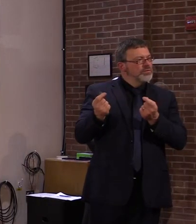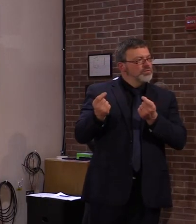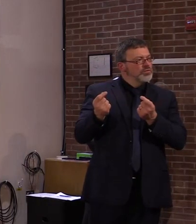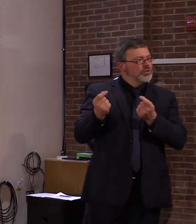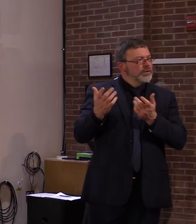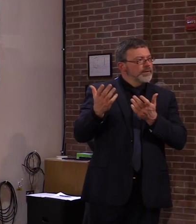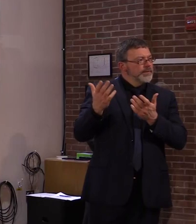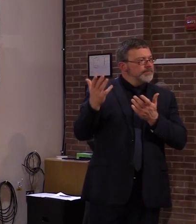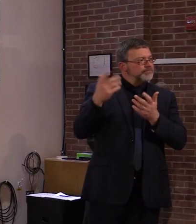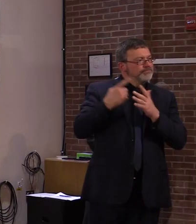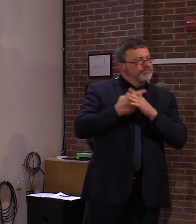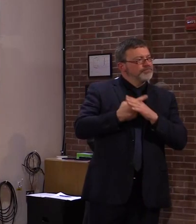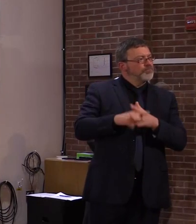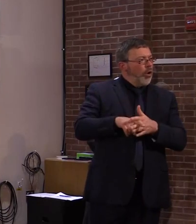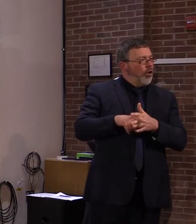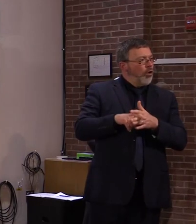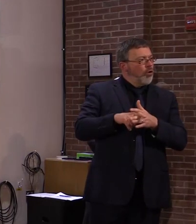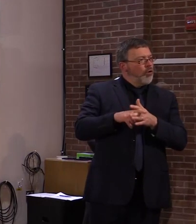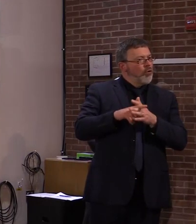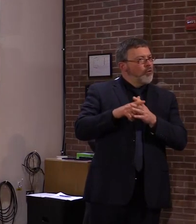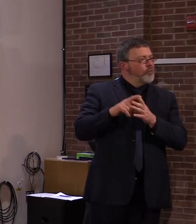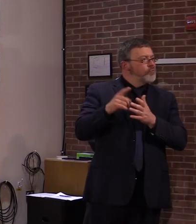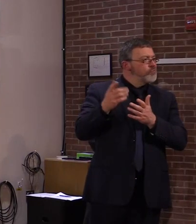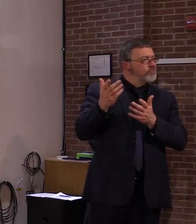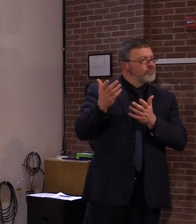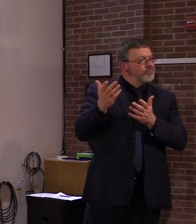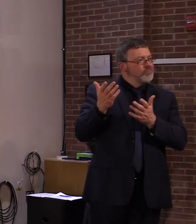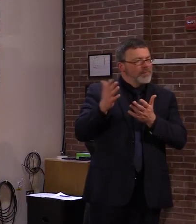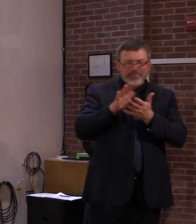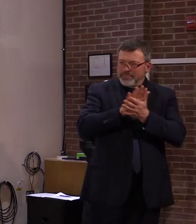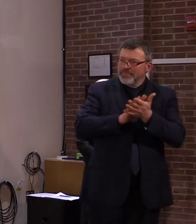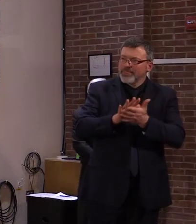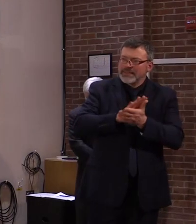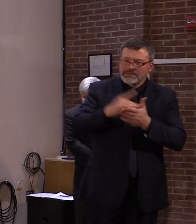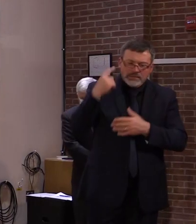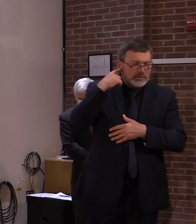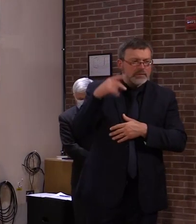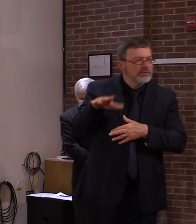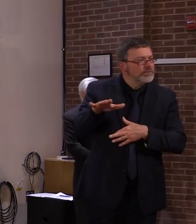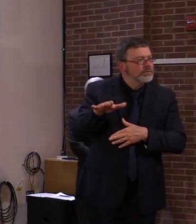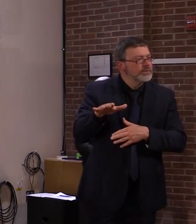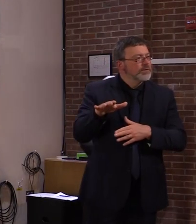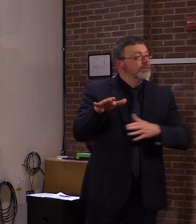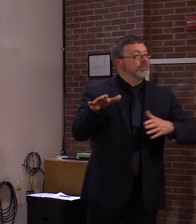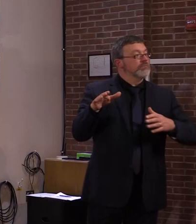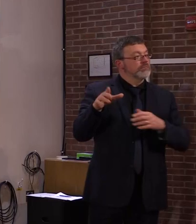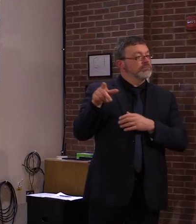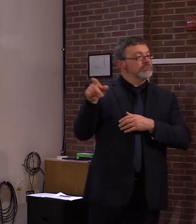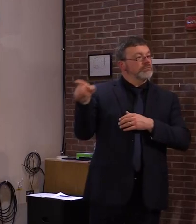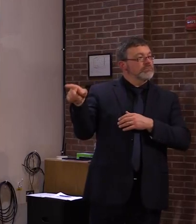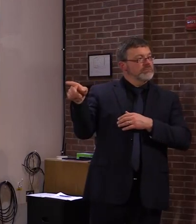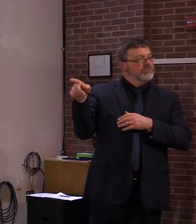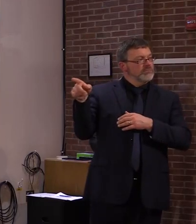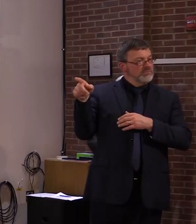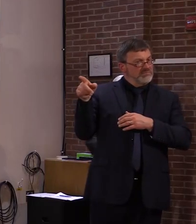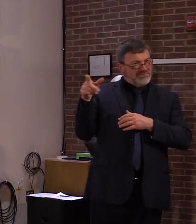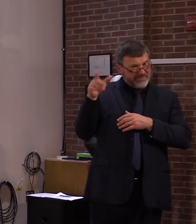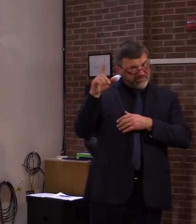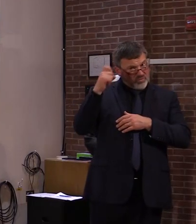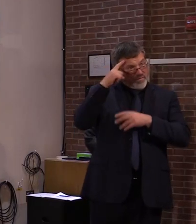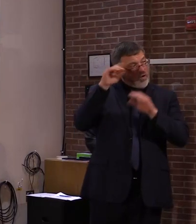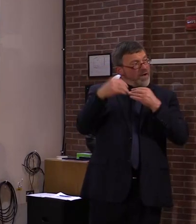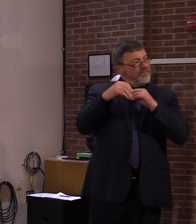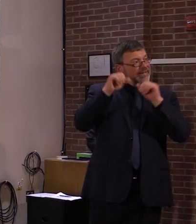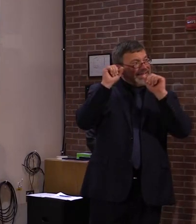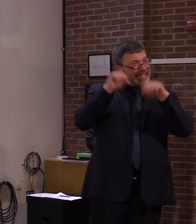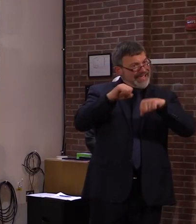budget every year. I'm wondering if it's a priority to you to allot more resources to the judicial system so that